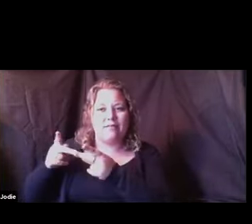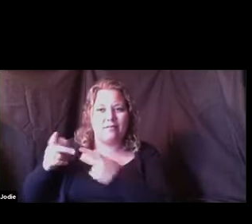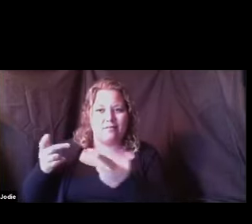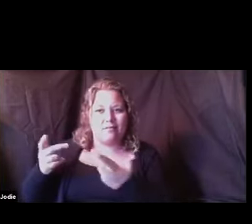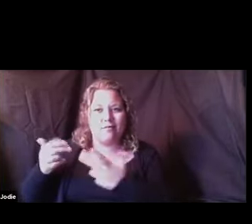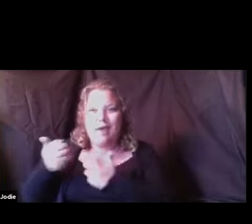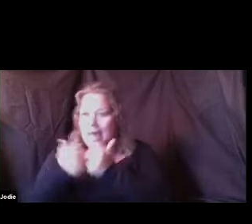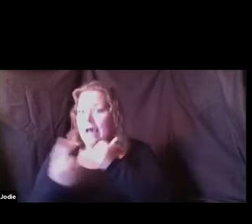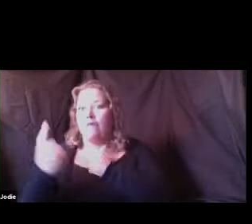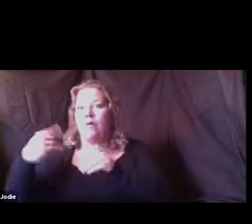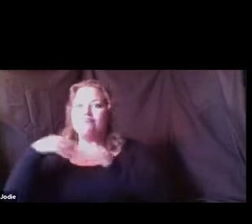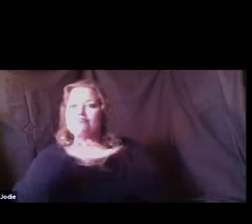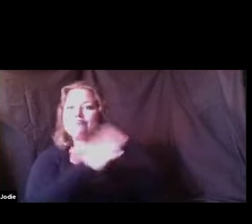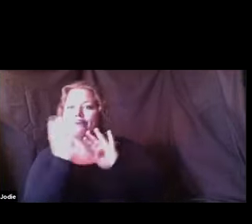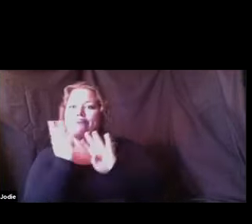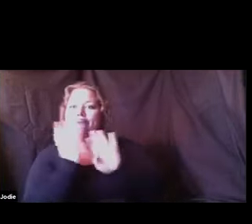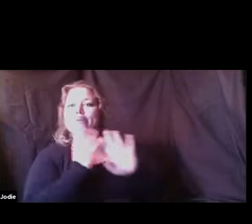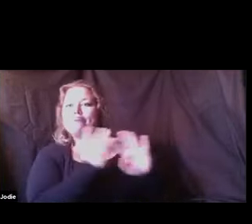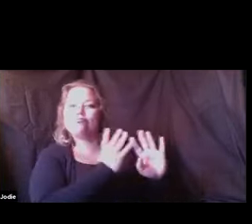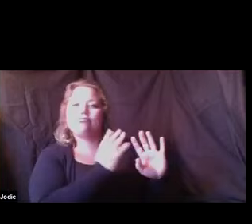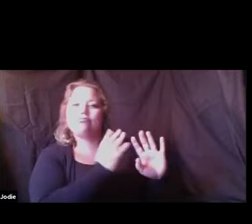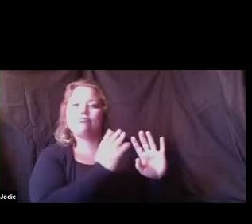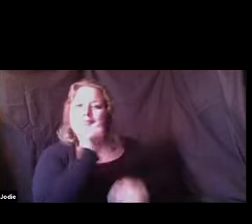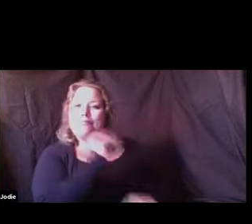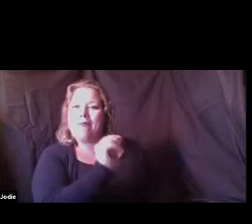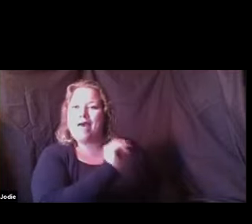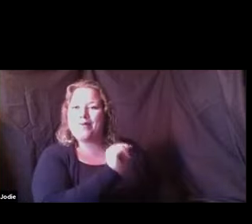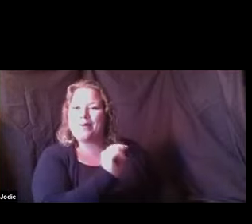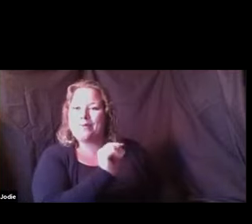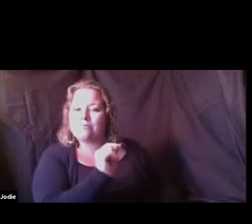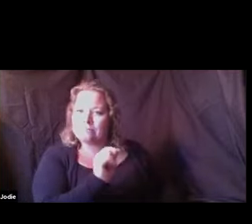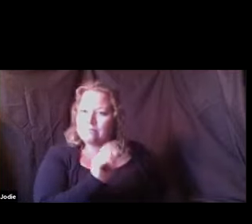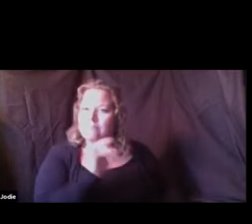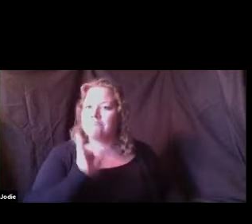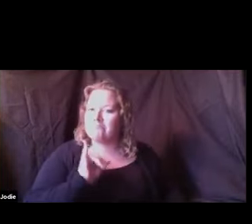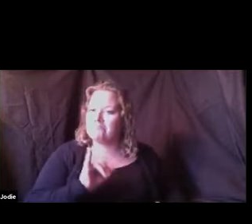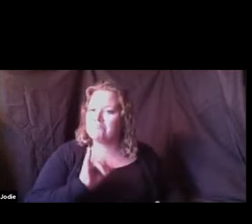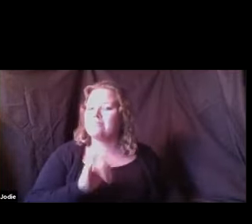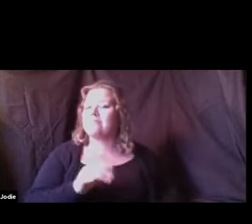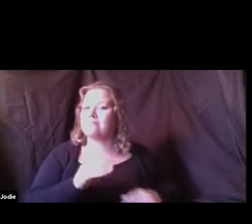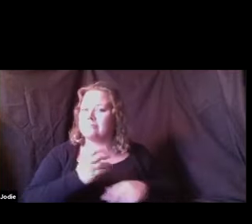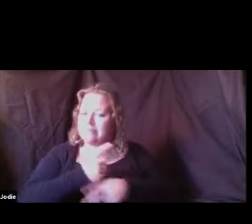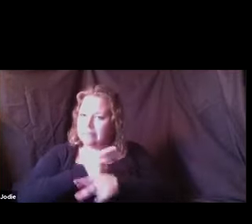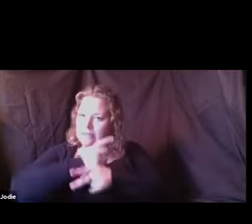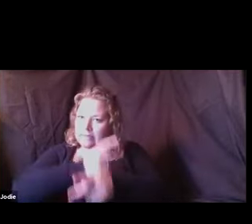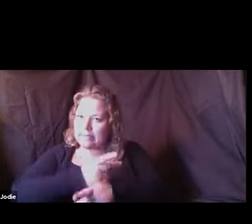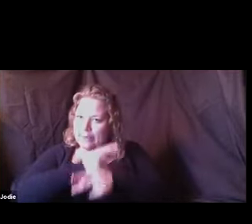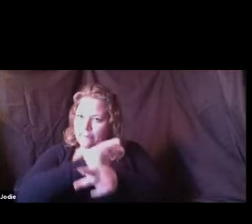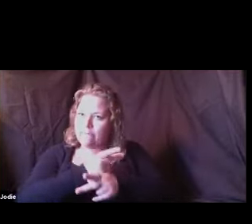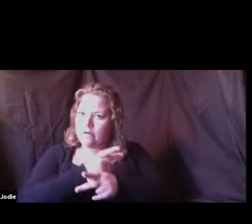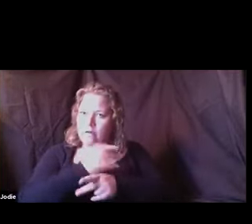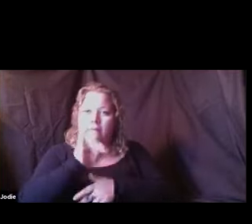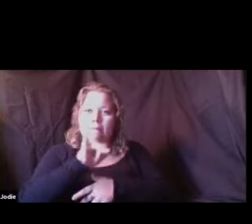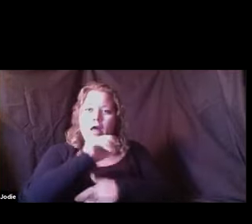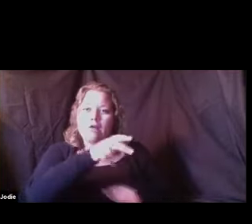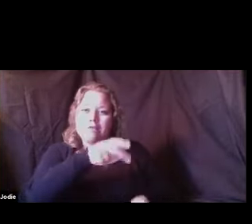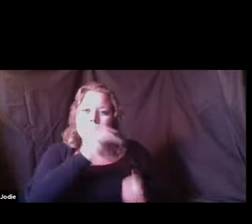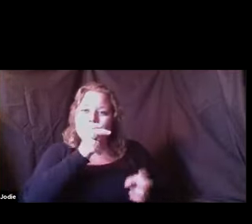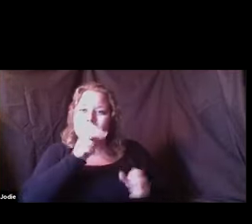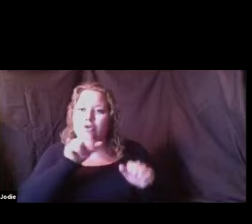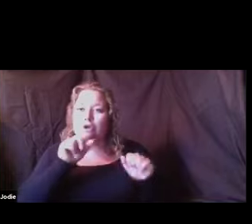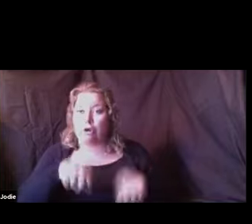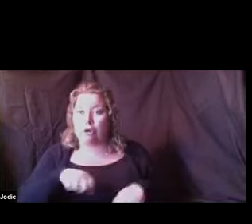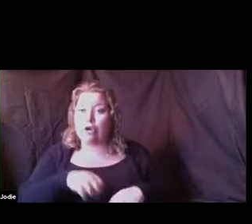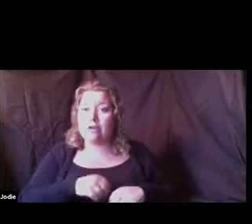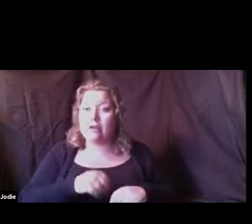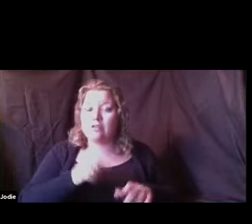restroom, that can be something that could spread disease. So those are the kinds of things that we